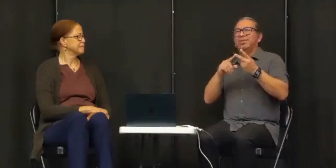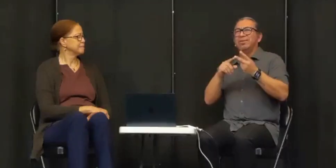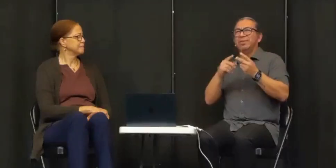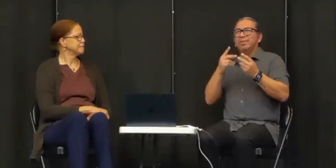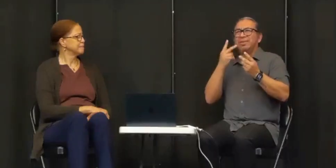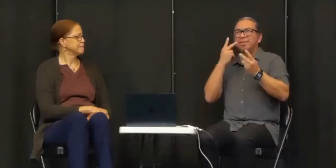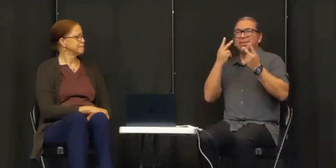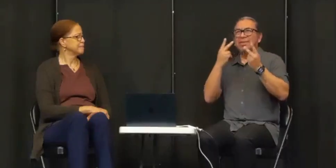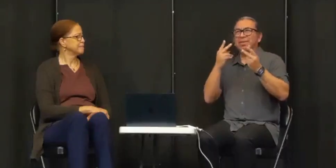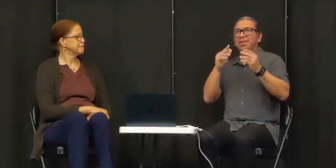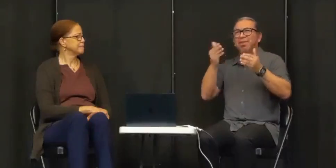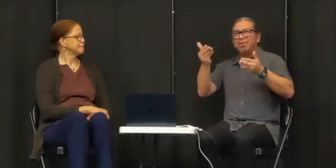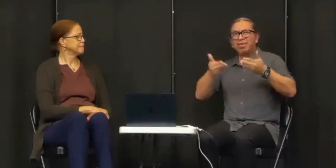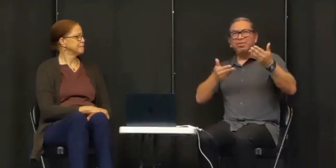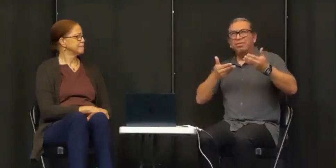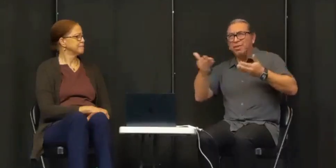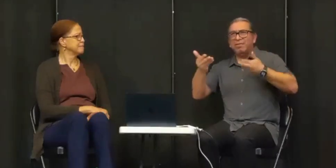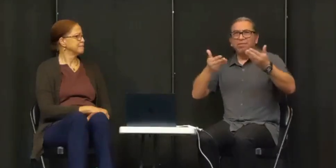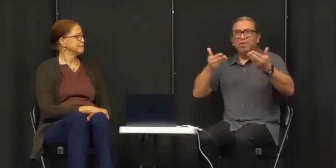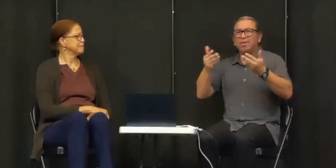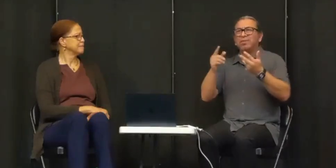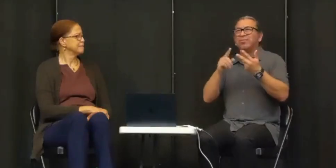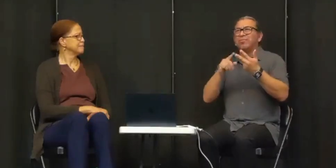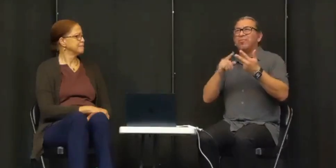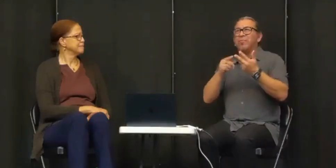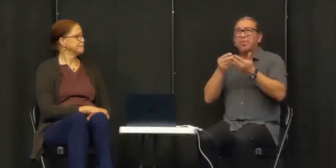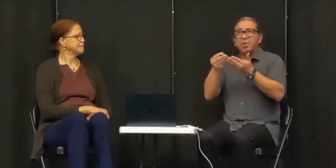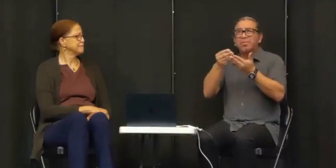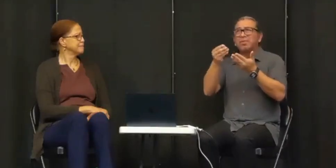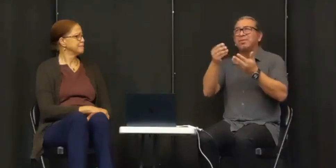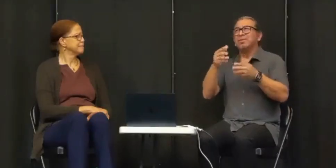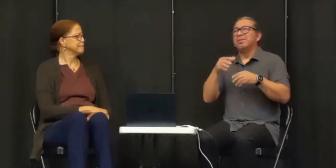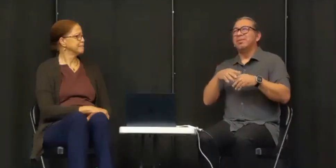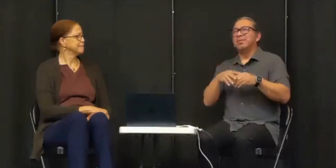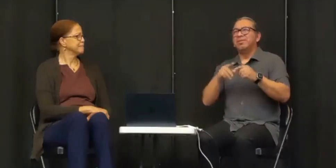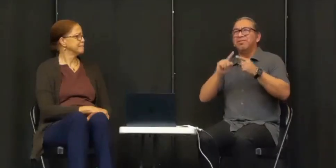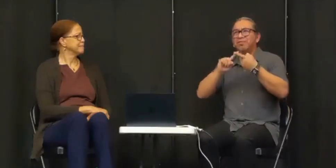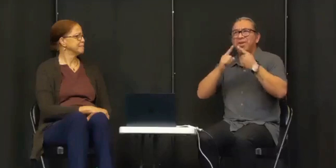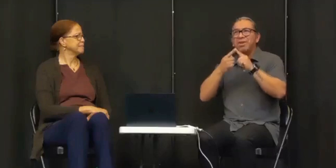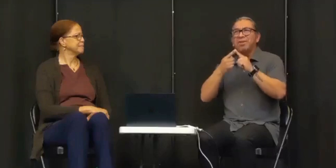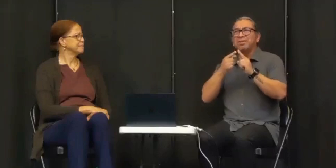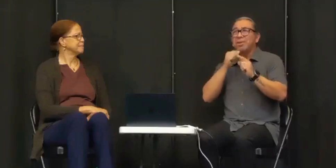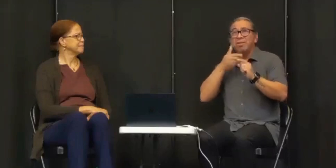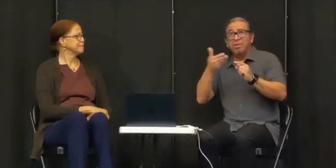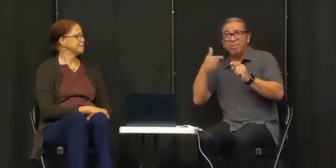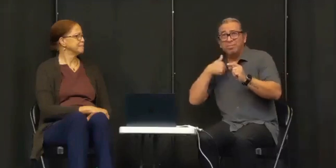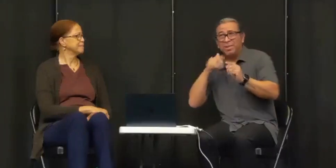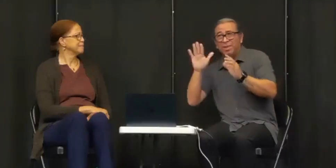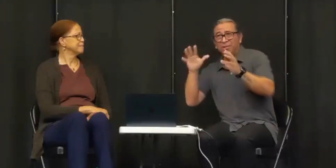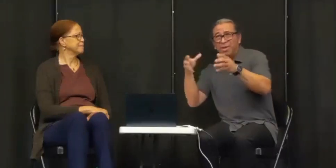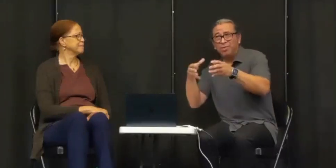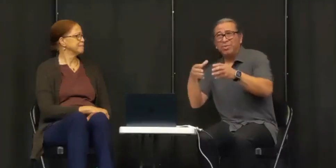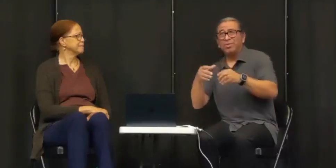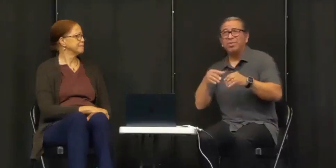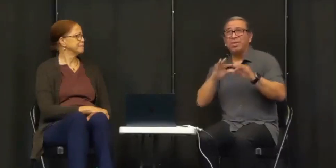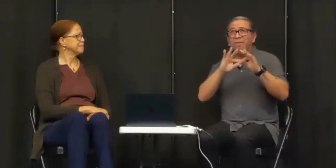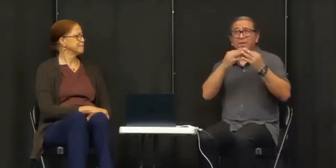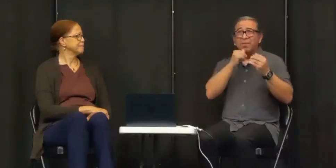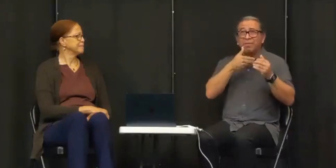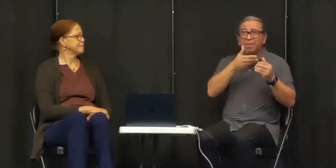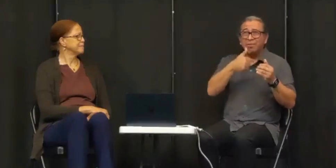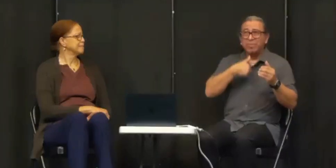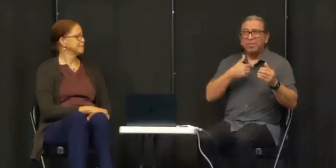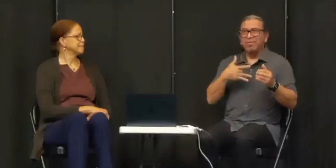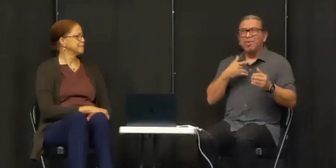You see the decoration, you see the invitations get passed out, all of the shopping, the implied shopping that goes